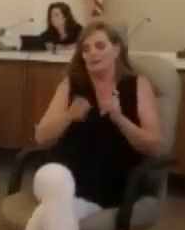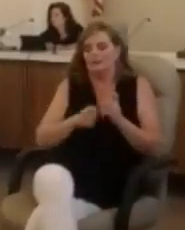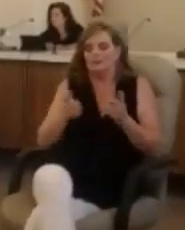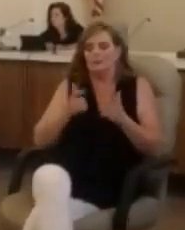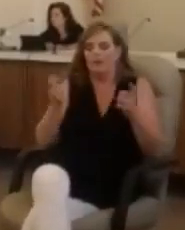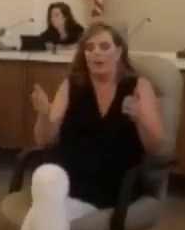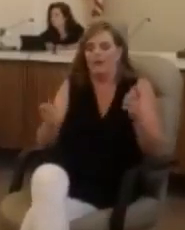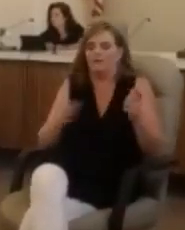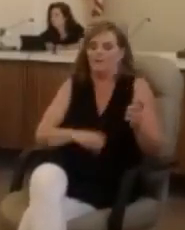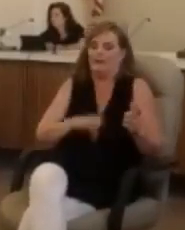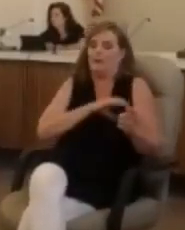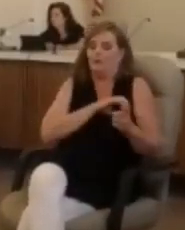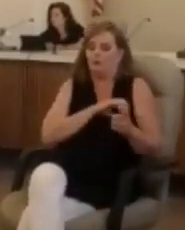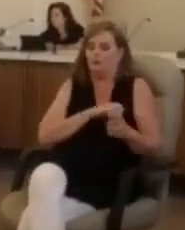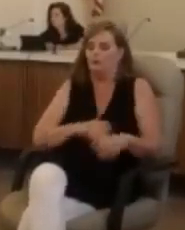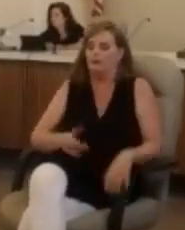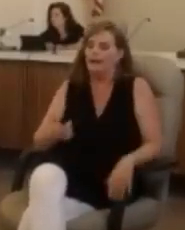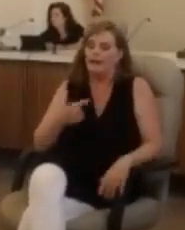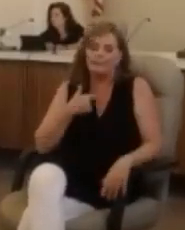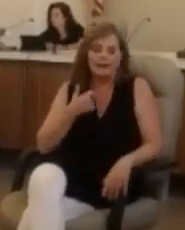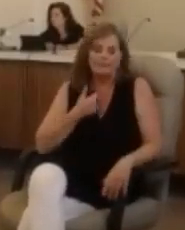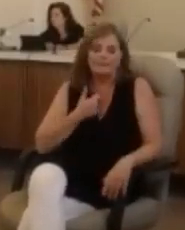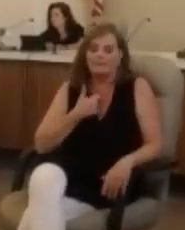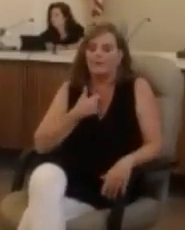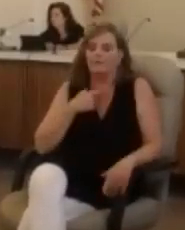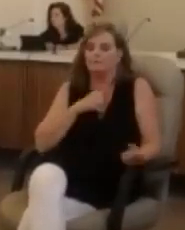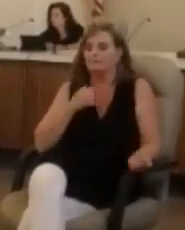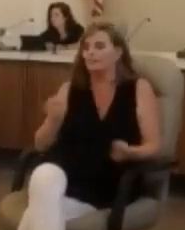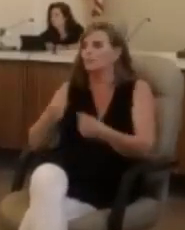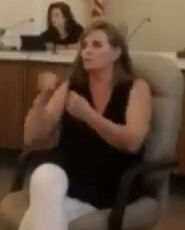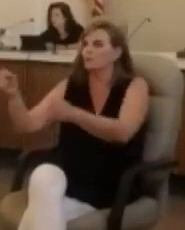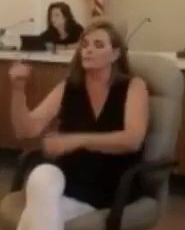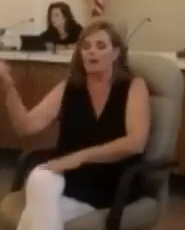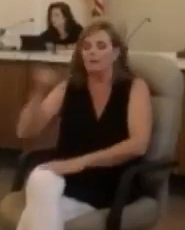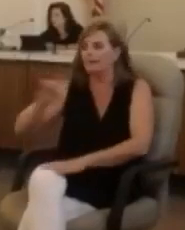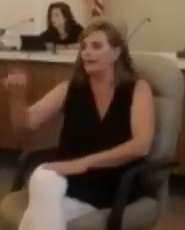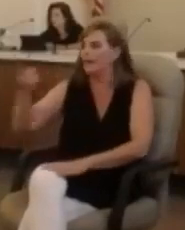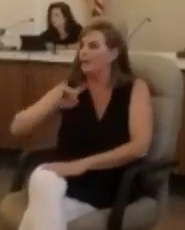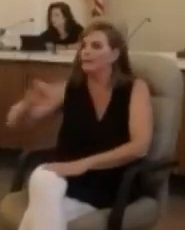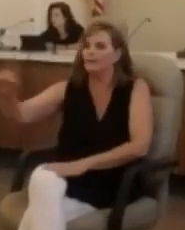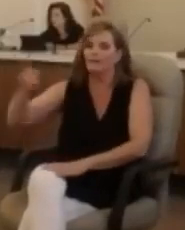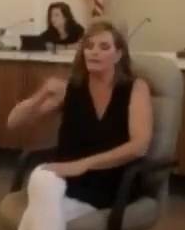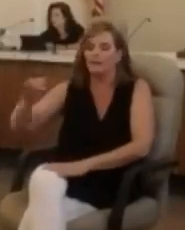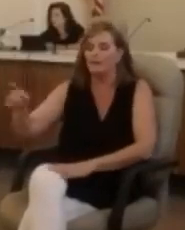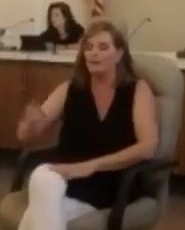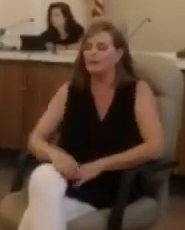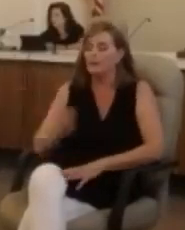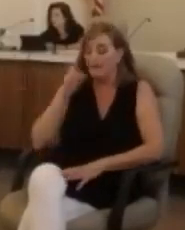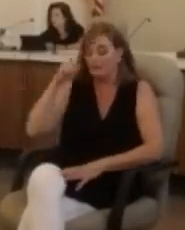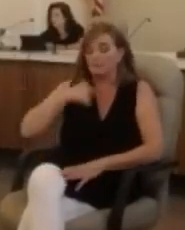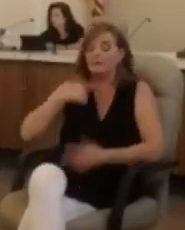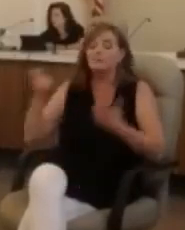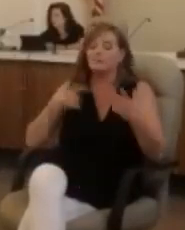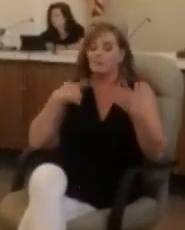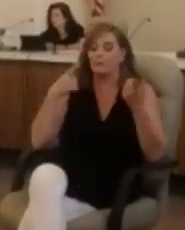there, and I've ridden up and down that area, and for me, it's a big deal.